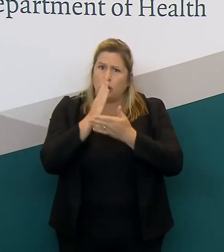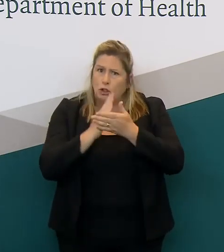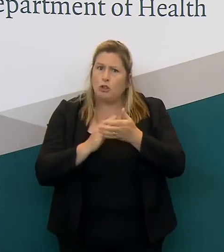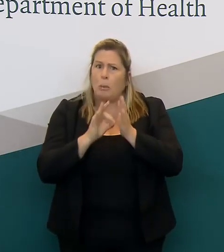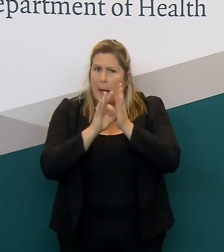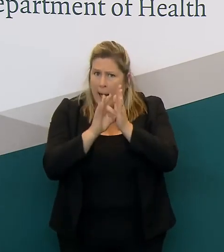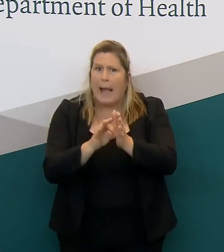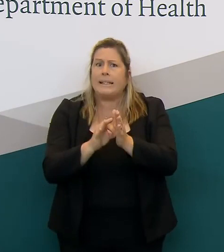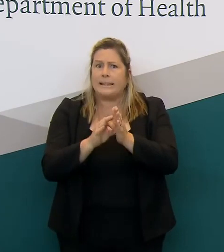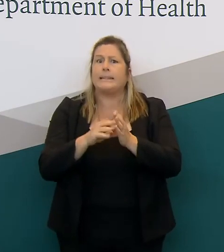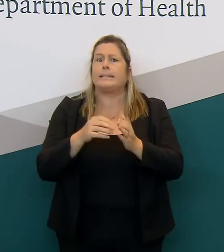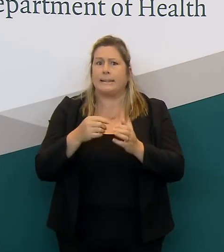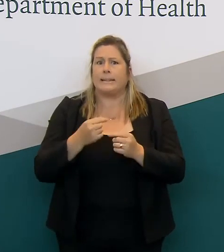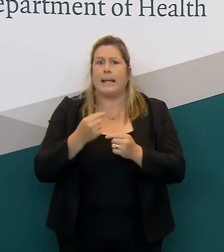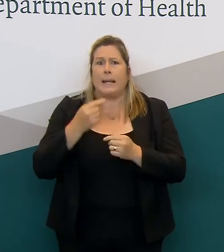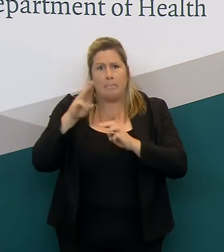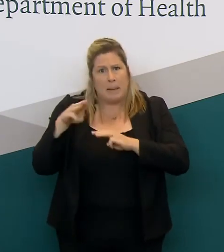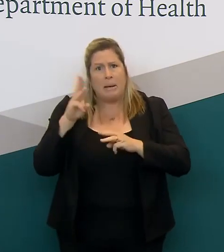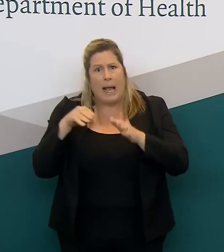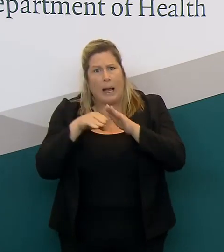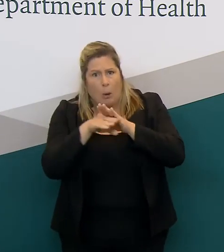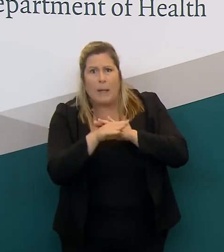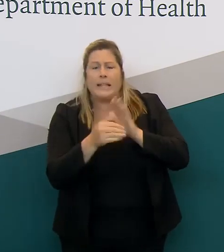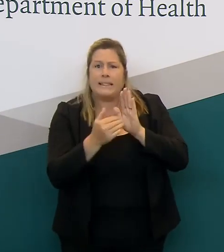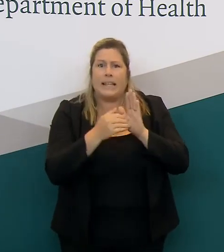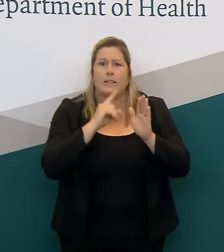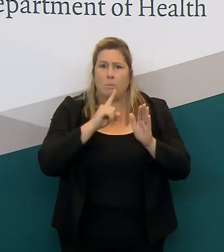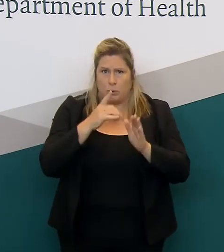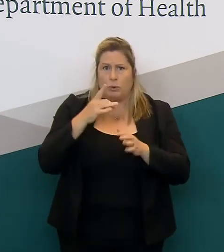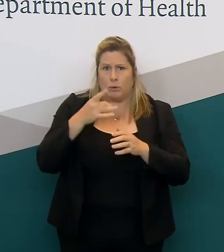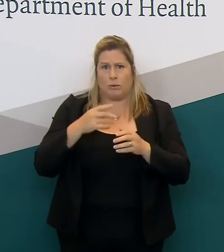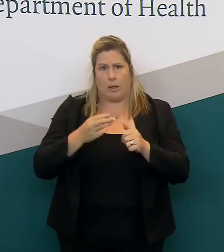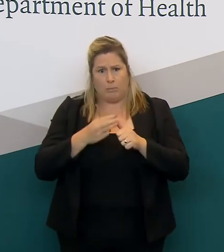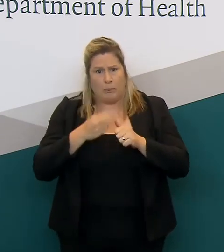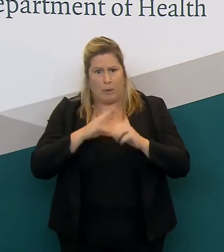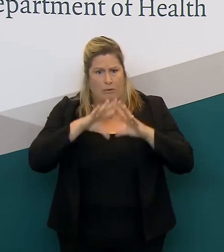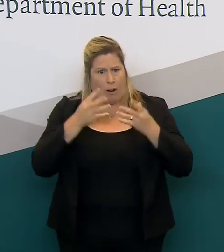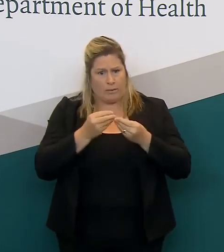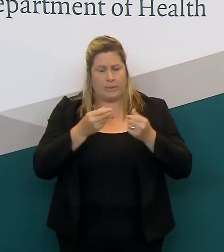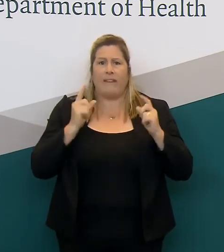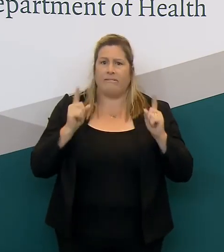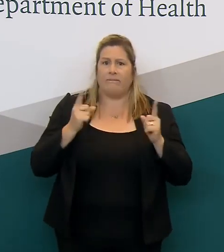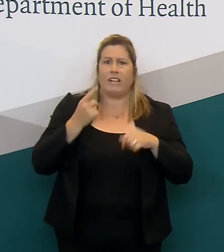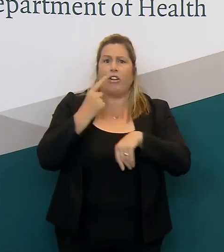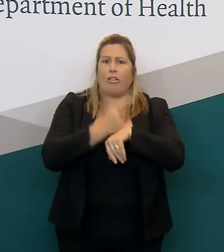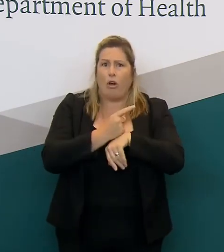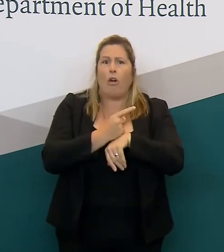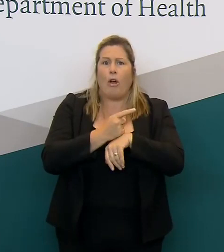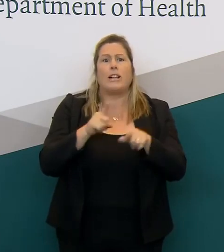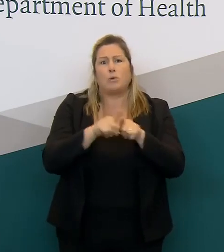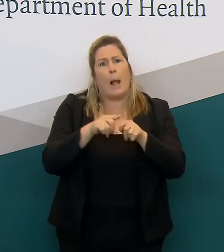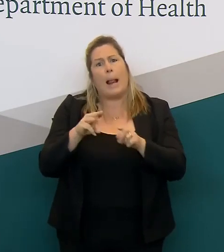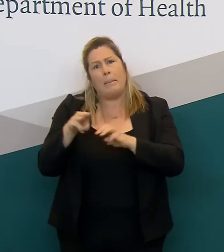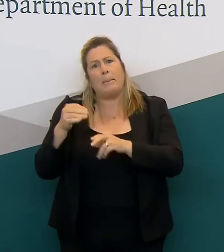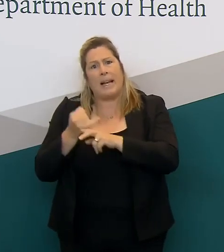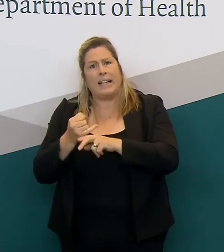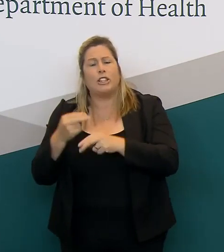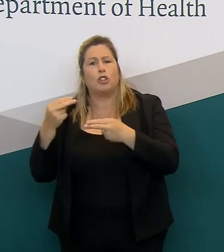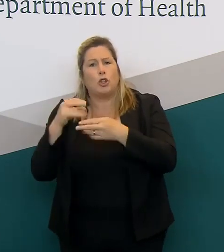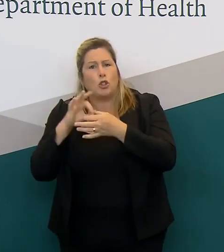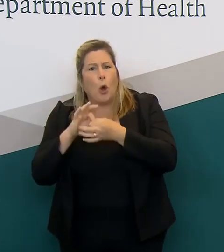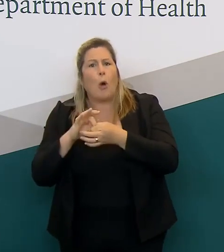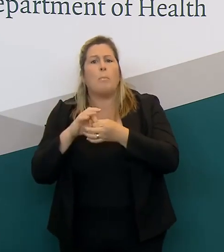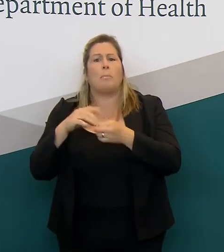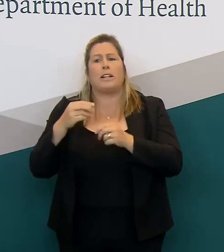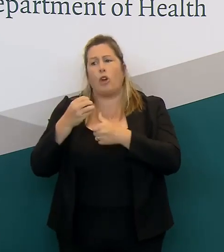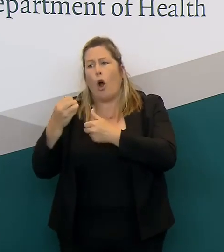in relation to that. We've given further consideration to the whole question of visitation of people in nursing home and other residential settings, and that forms part